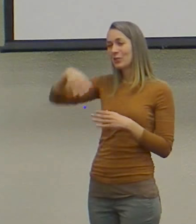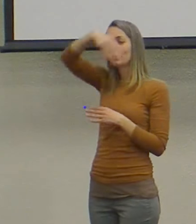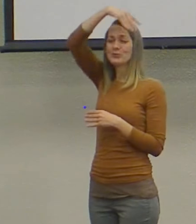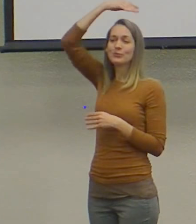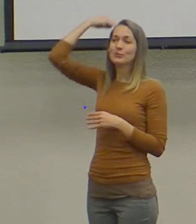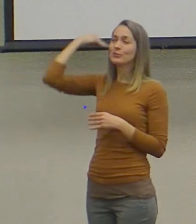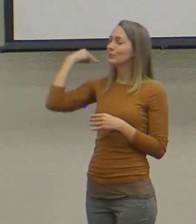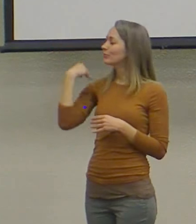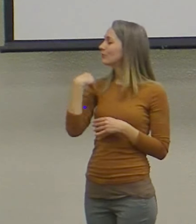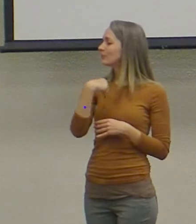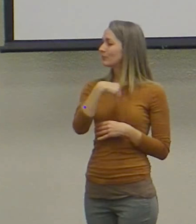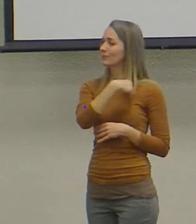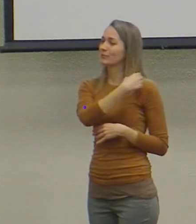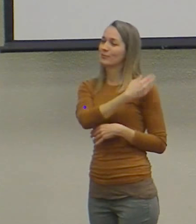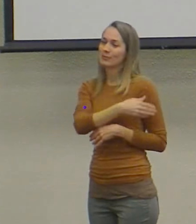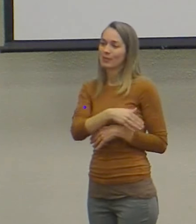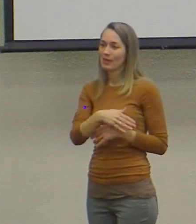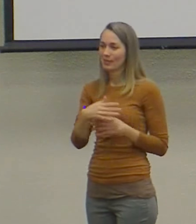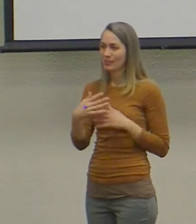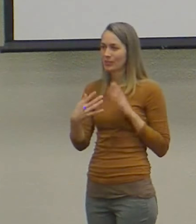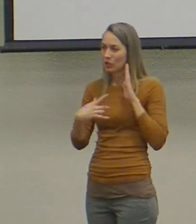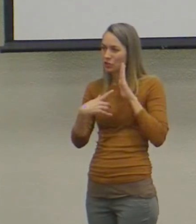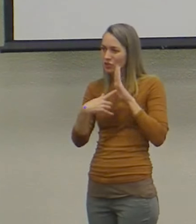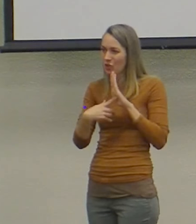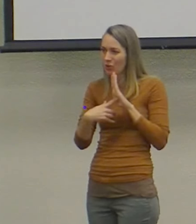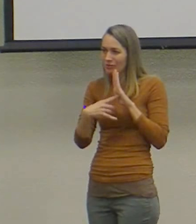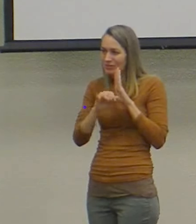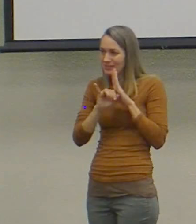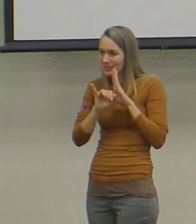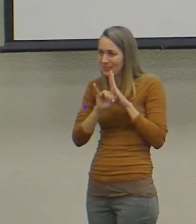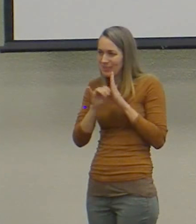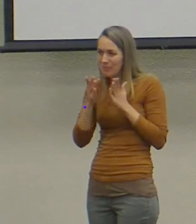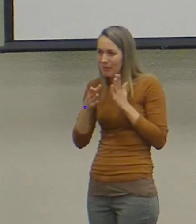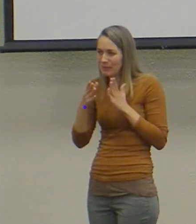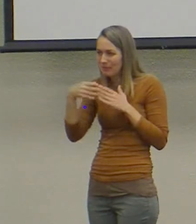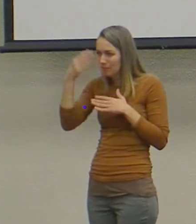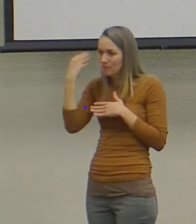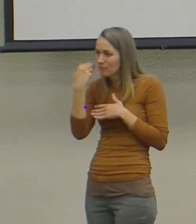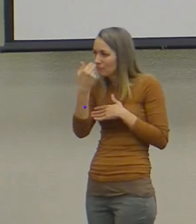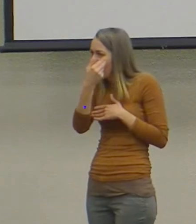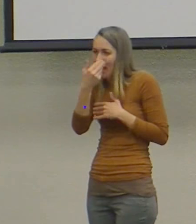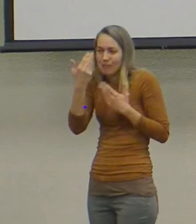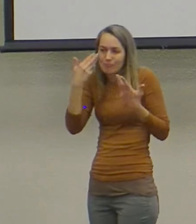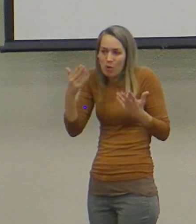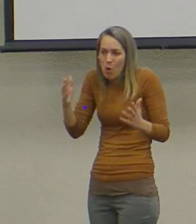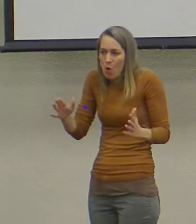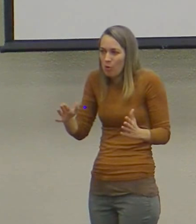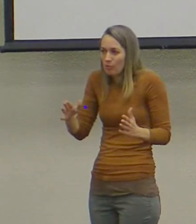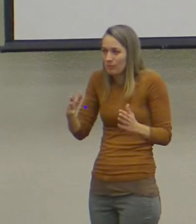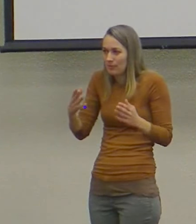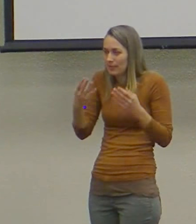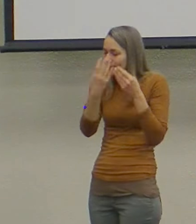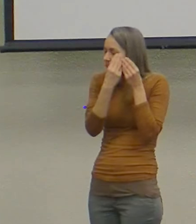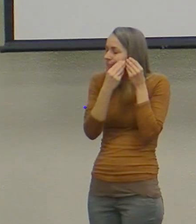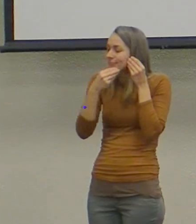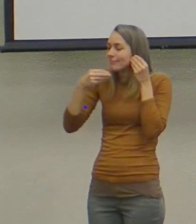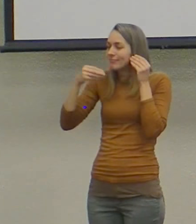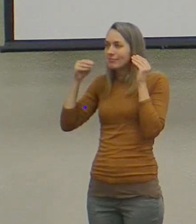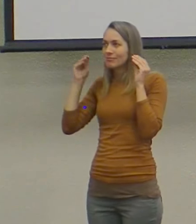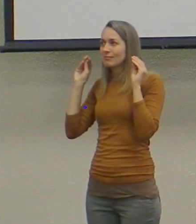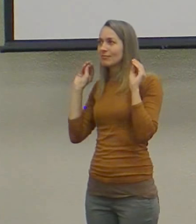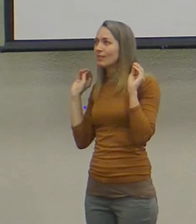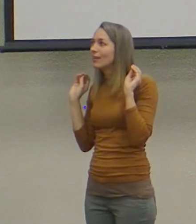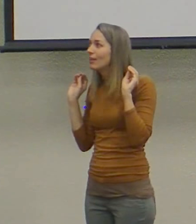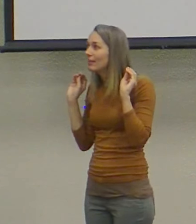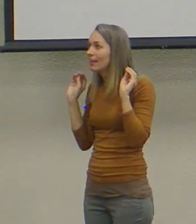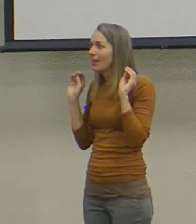dress now conceals her identity. And she perhaps pulls back her head covering and says,